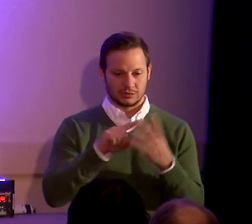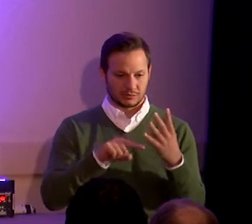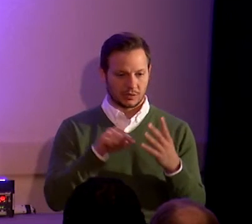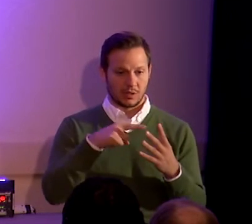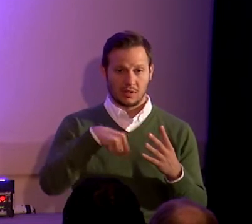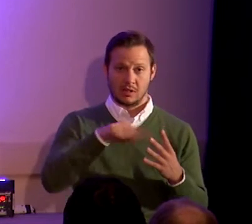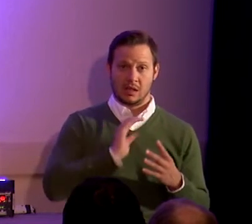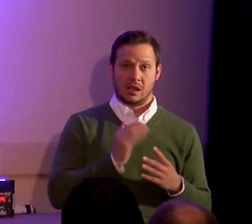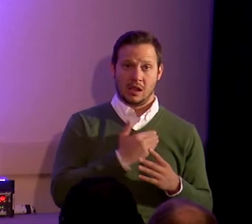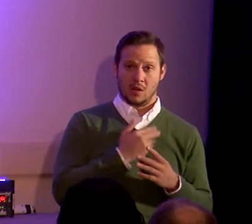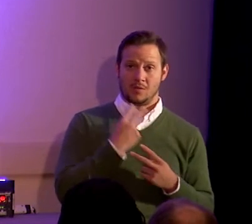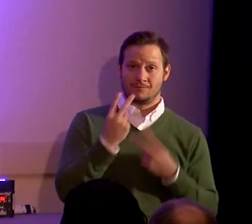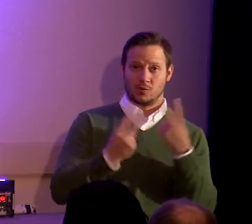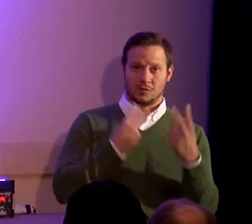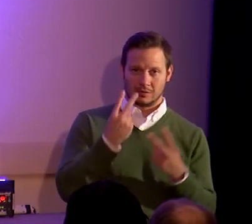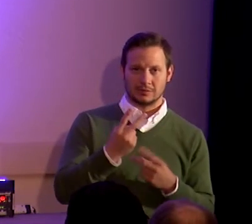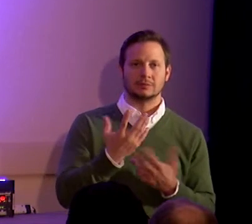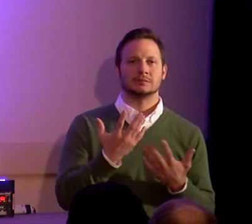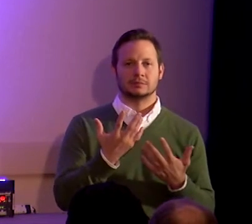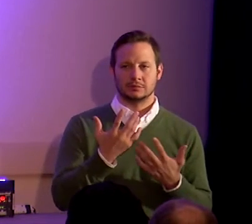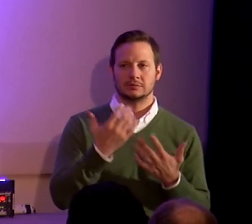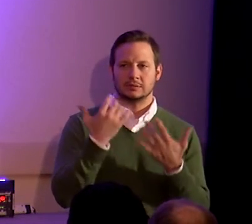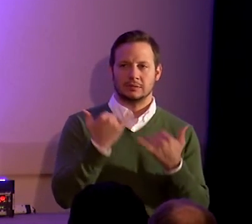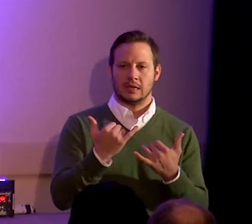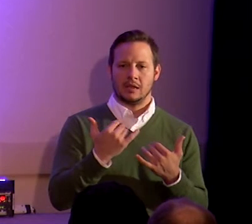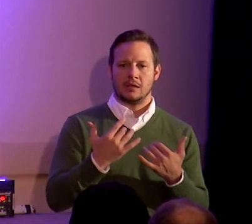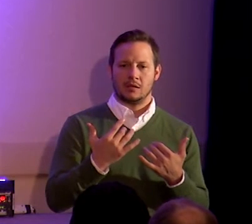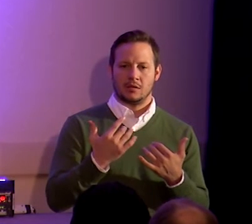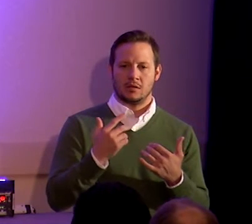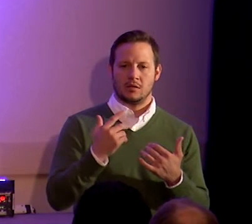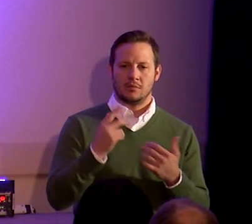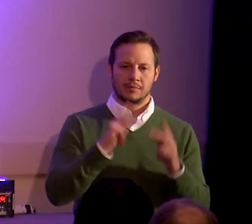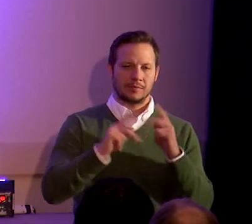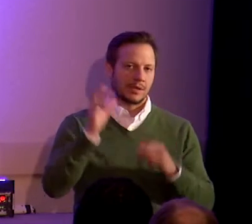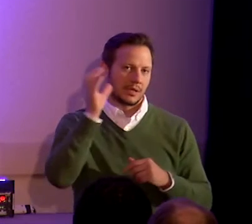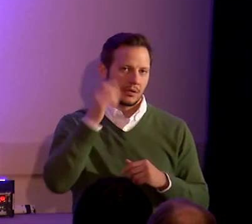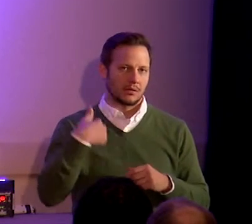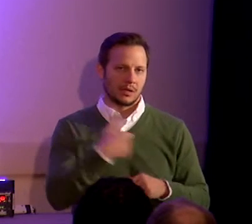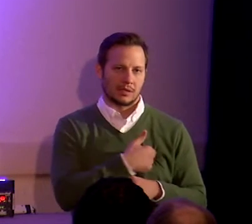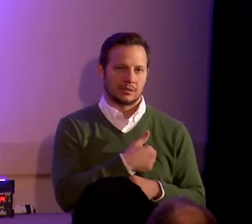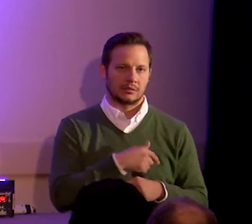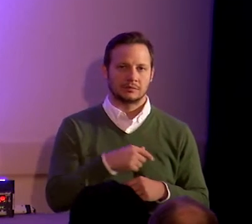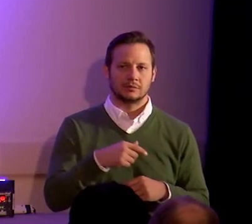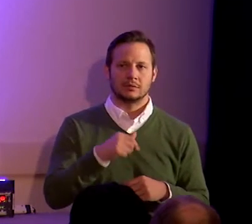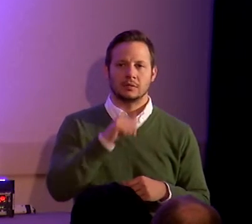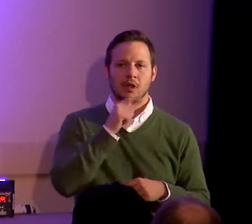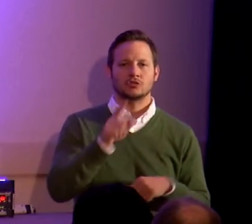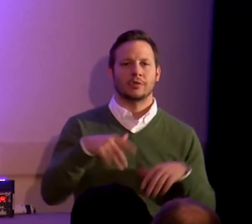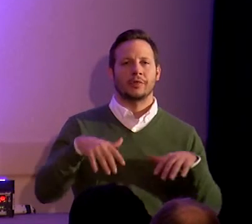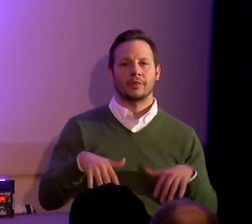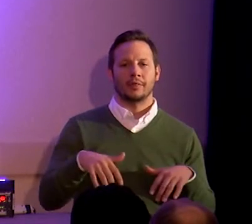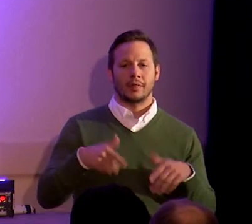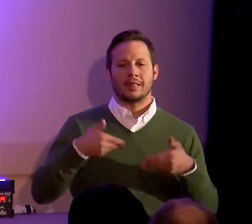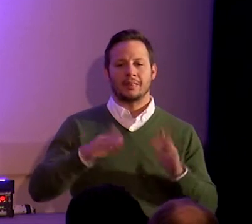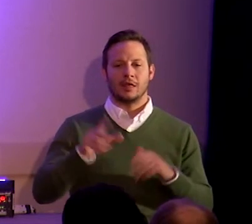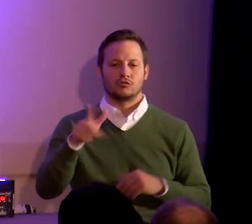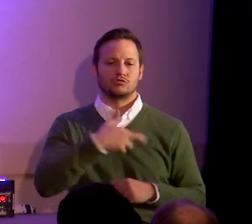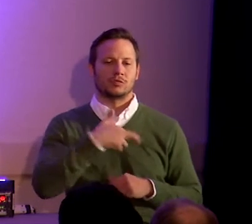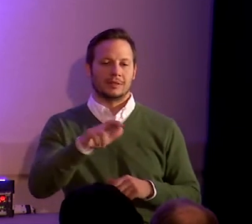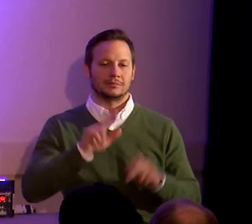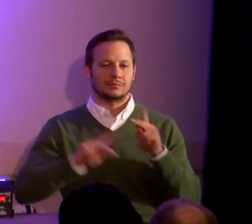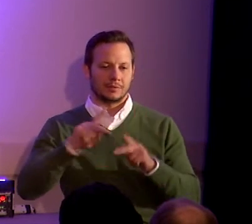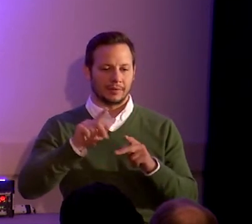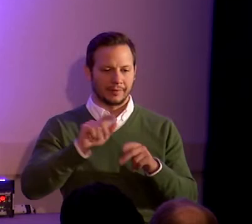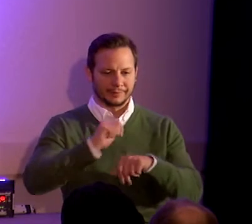voices are resonating with the constituency no longer content to sit idly by while religionalists deconstruct the Enlightenment values articulated